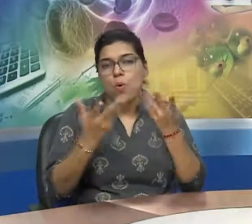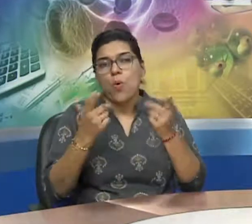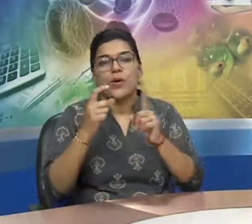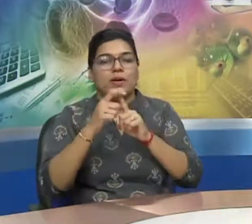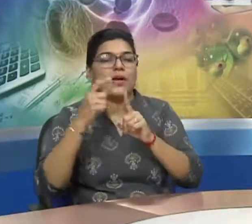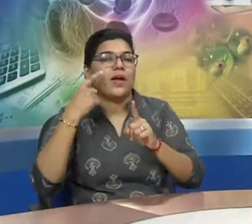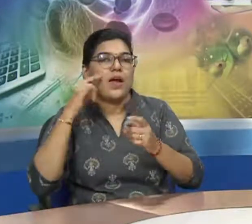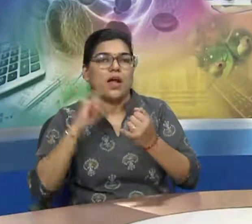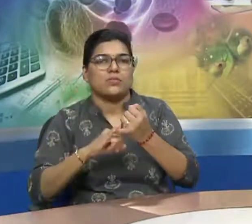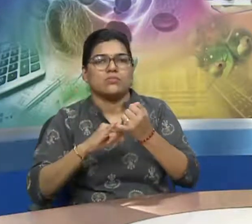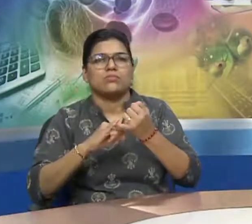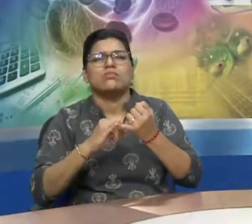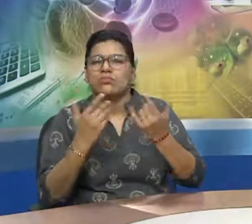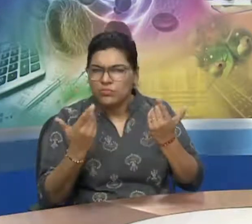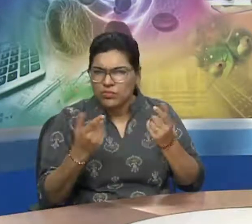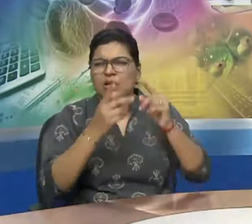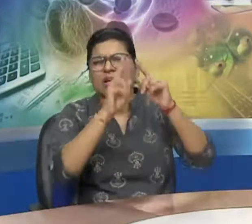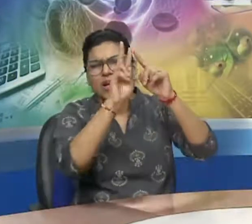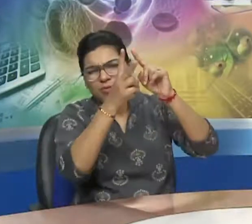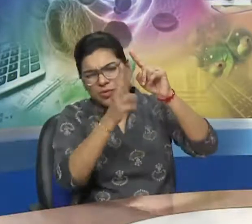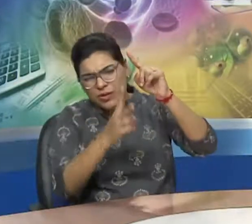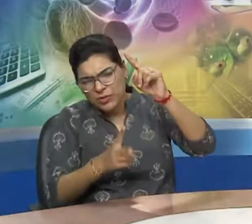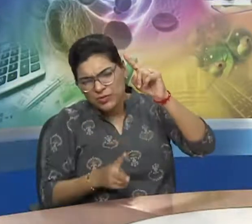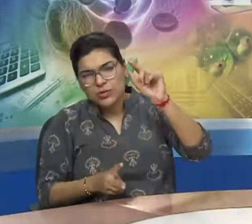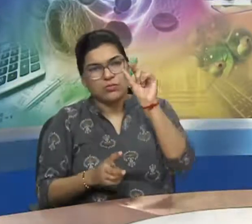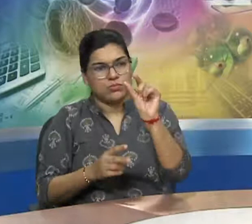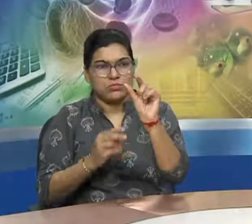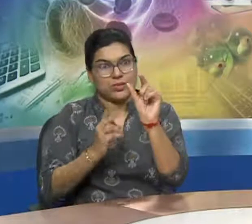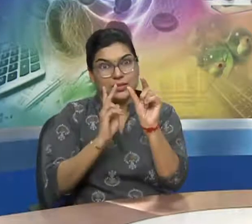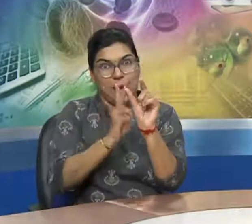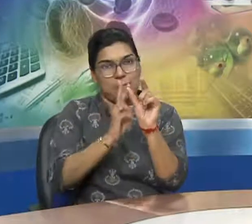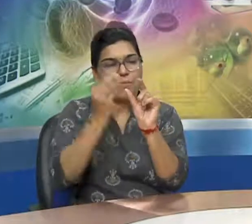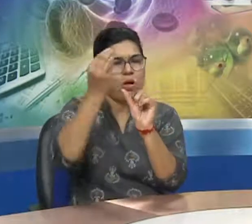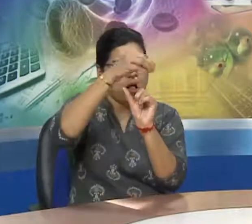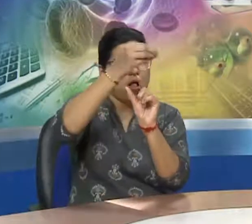pre, miss, im, dis.